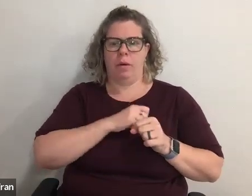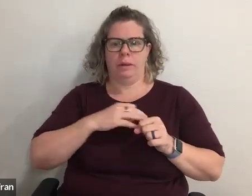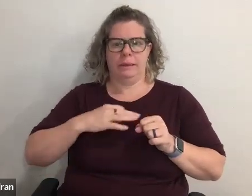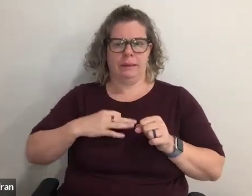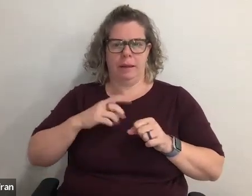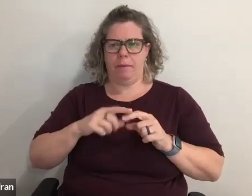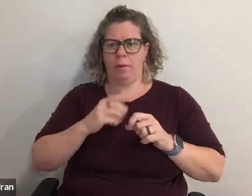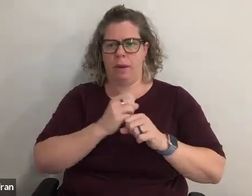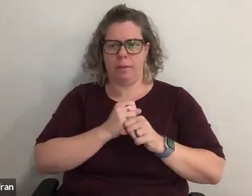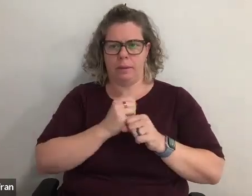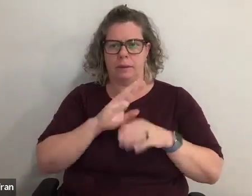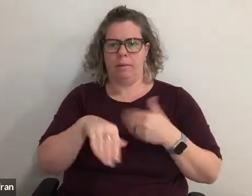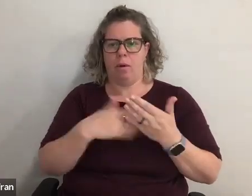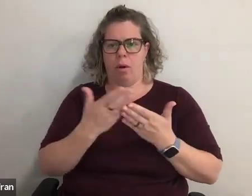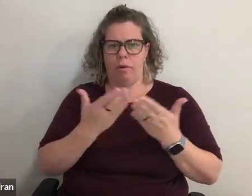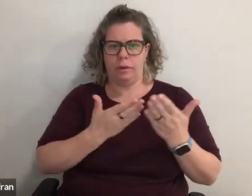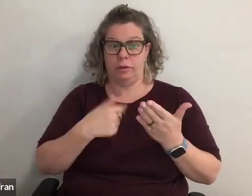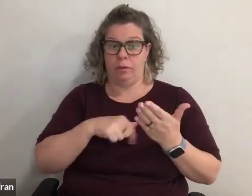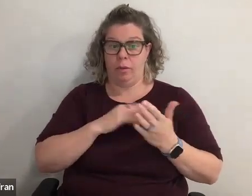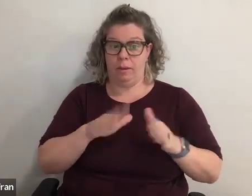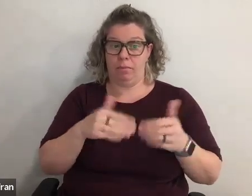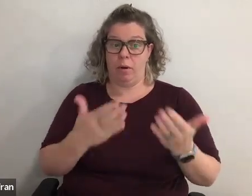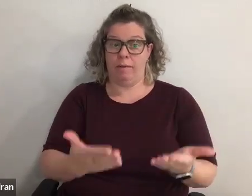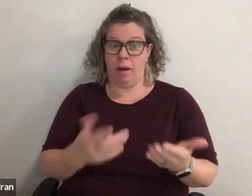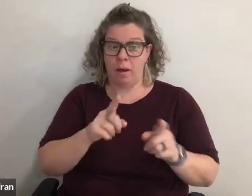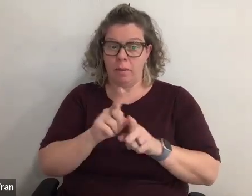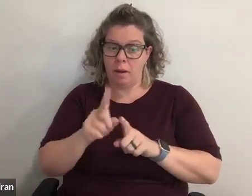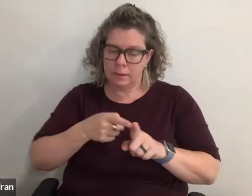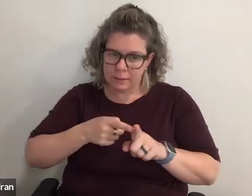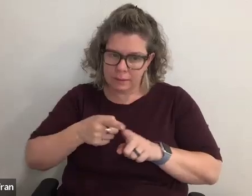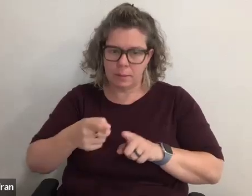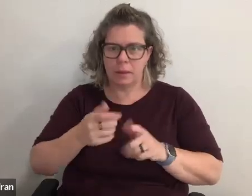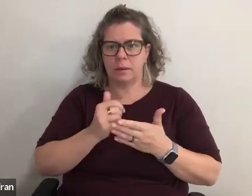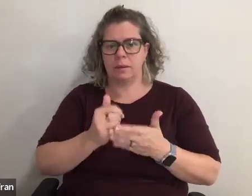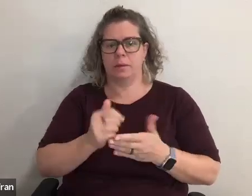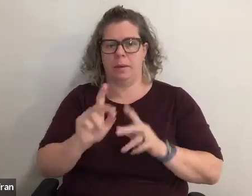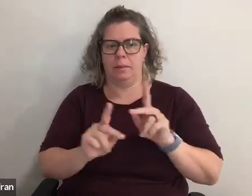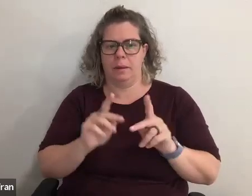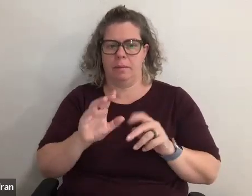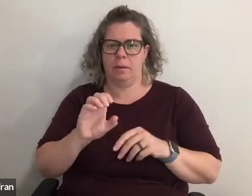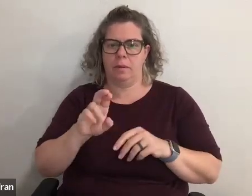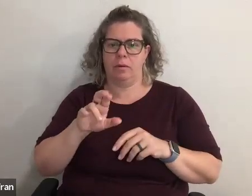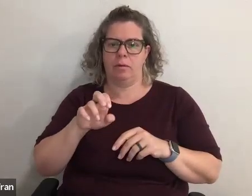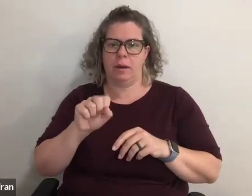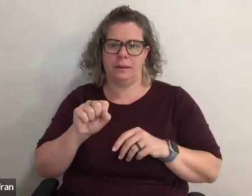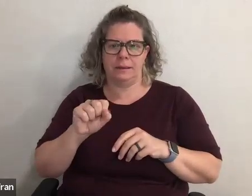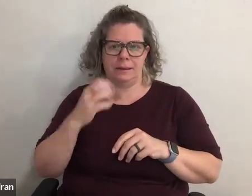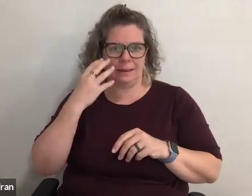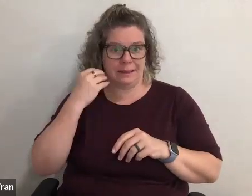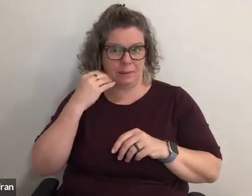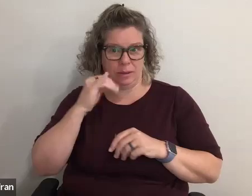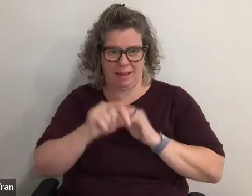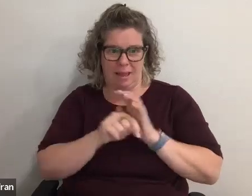able to receive all of the services that we provide, but they're specialized to help individuals in crisis as well. You